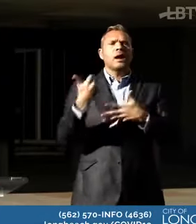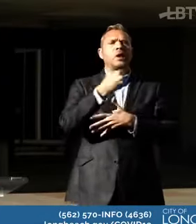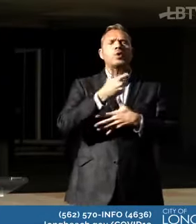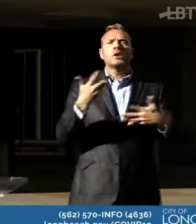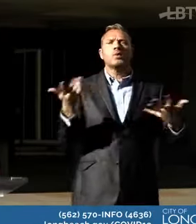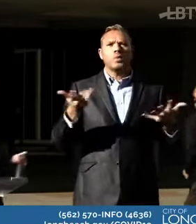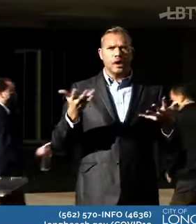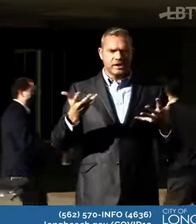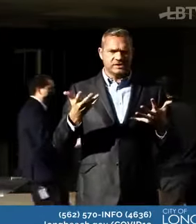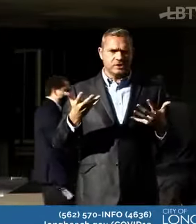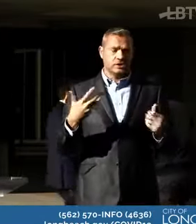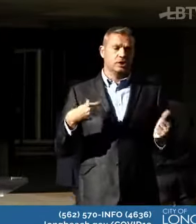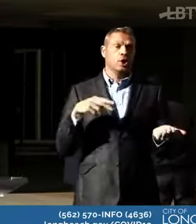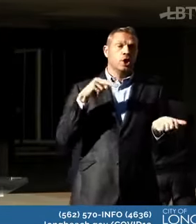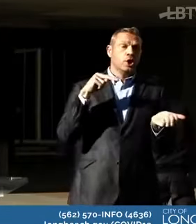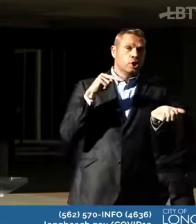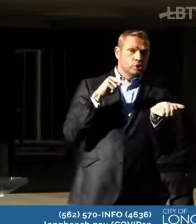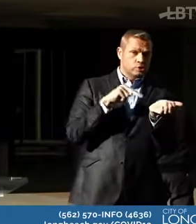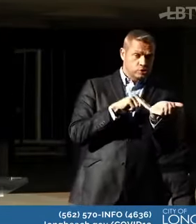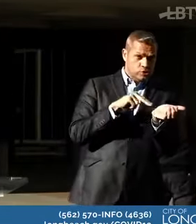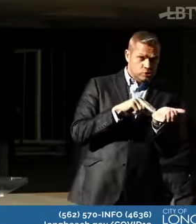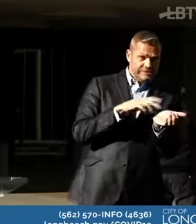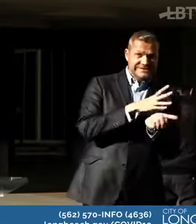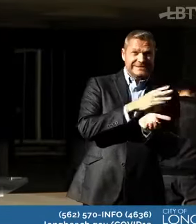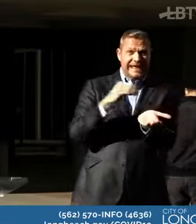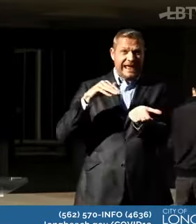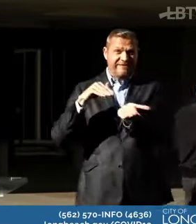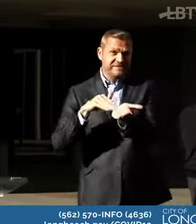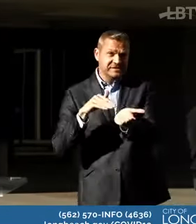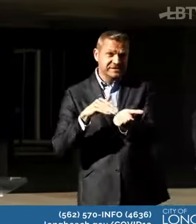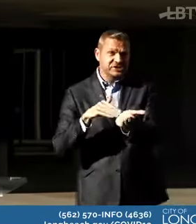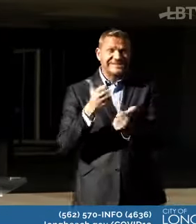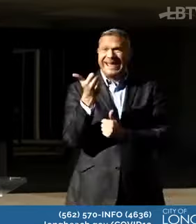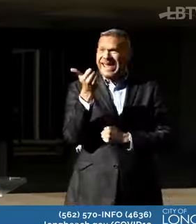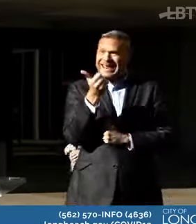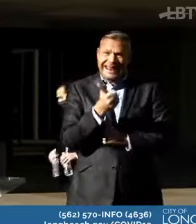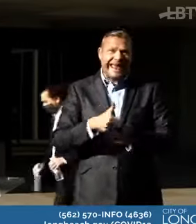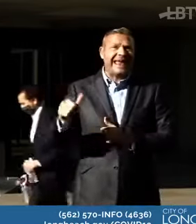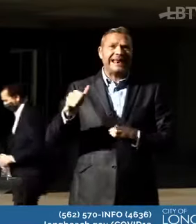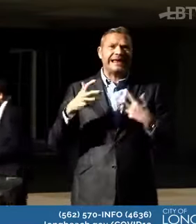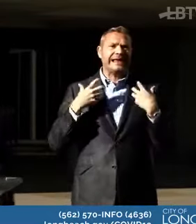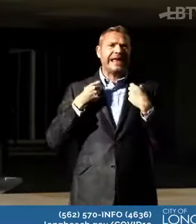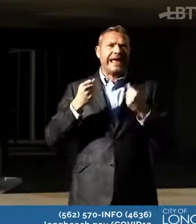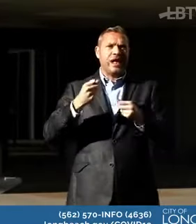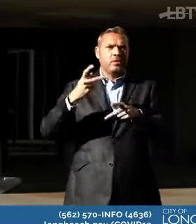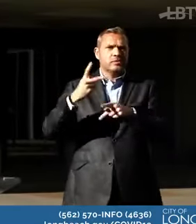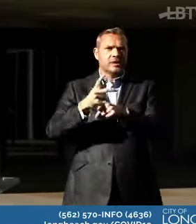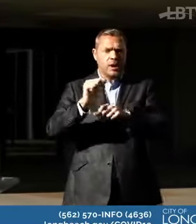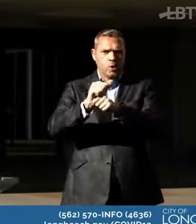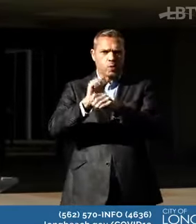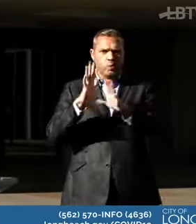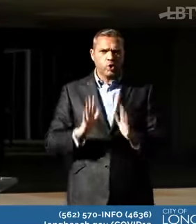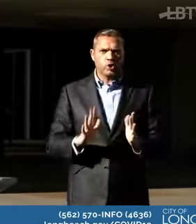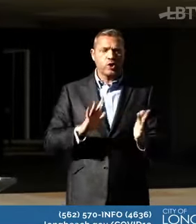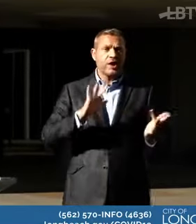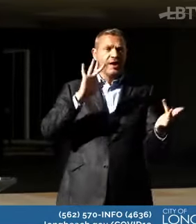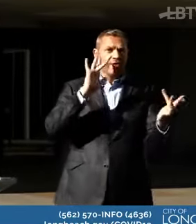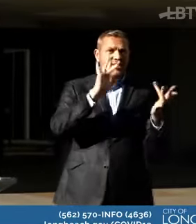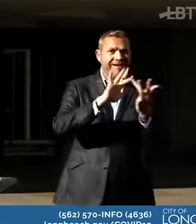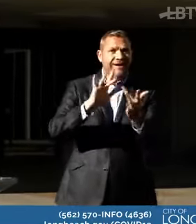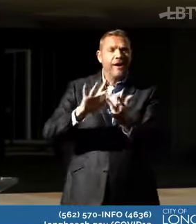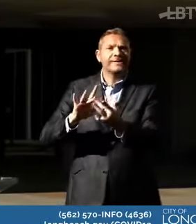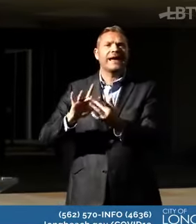the nurses and the physicians and any healthcare worker who came into contact with